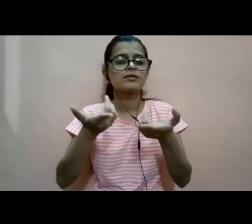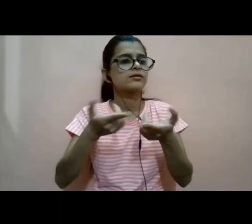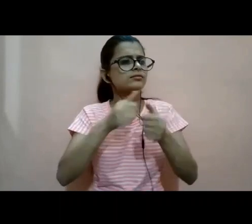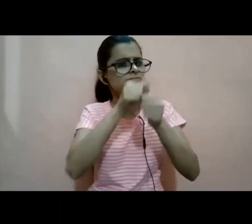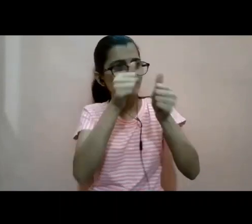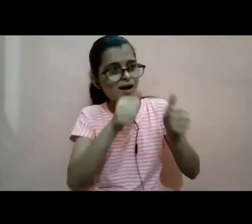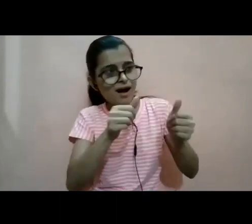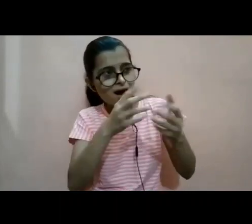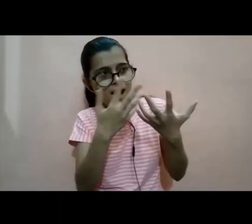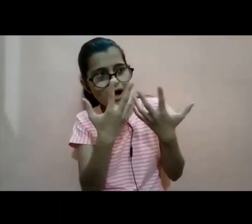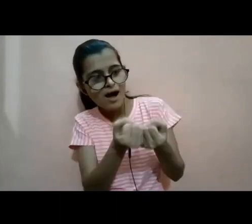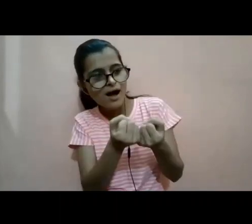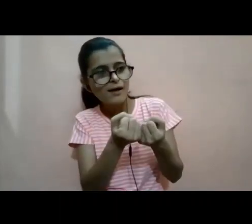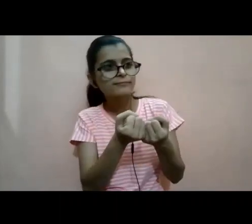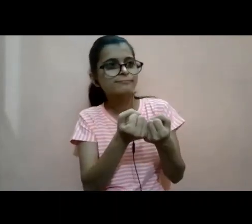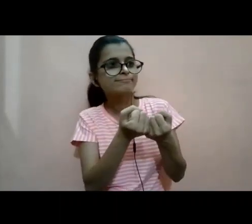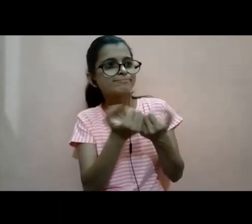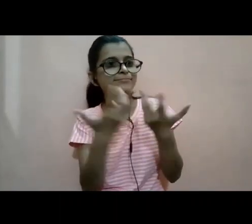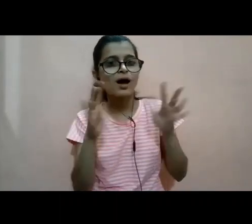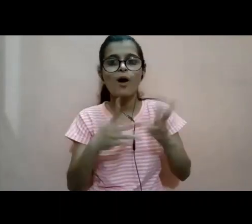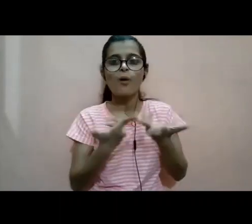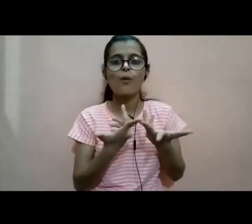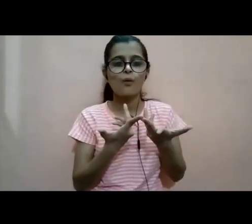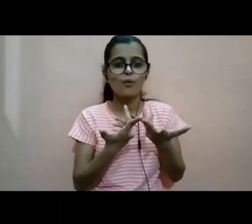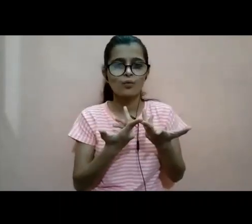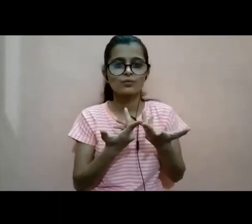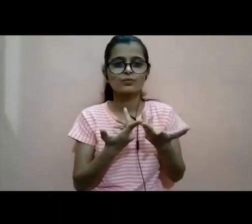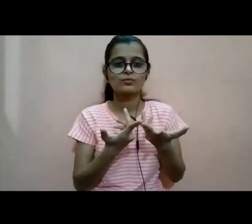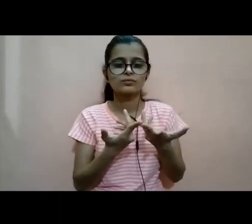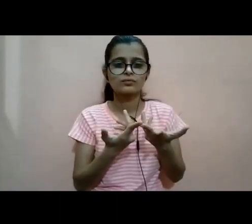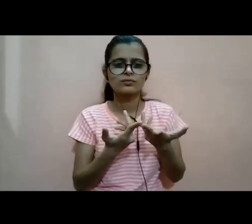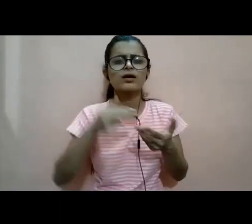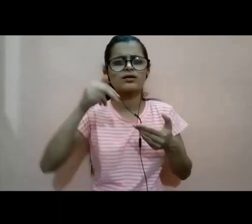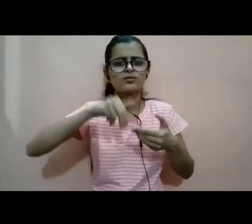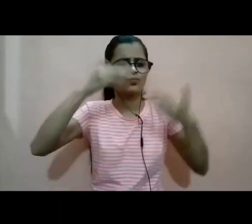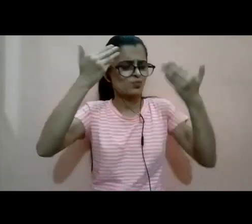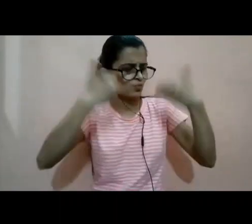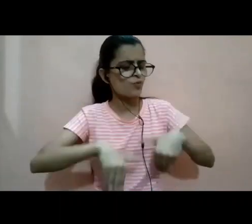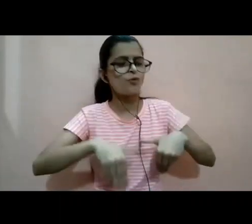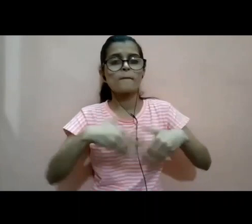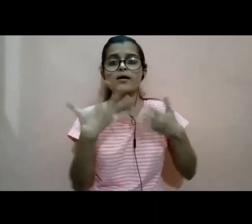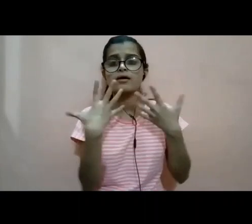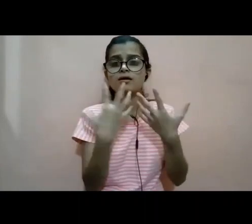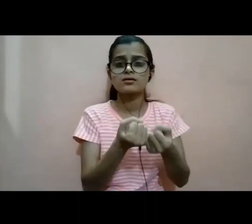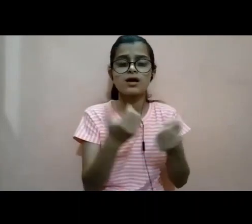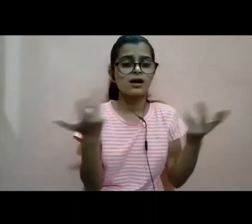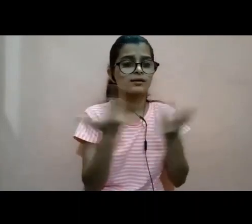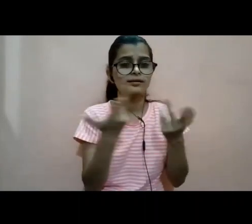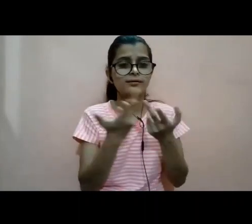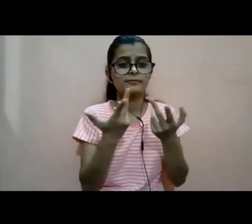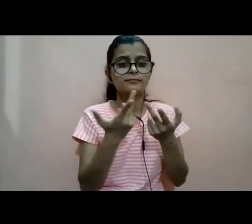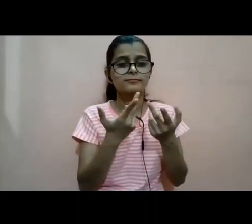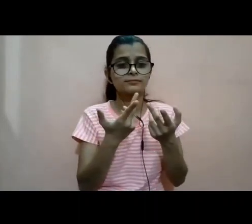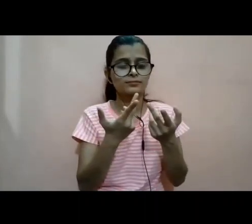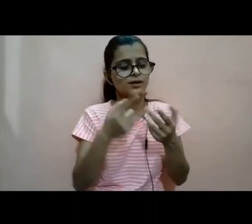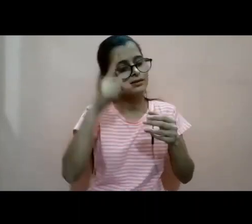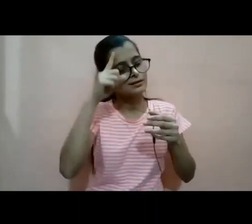desire has taken over what it means to be human, and that we wouldn't find joy and